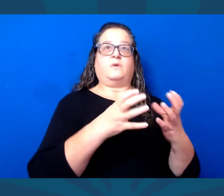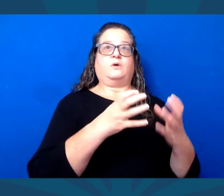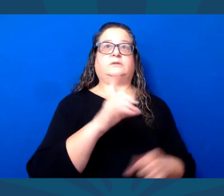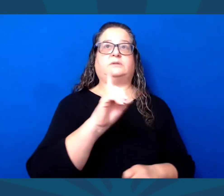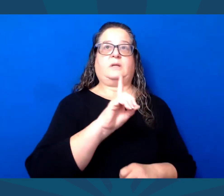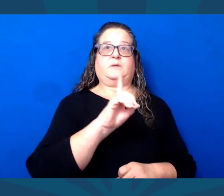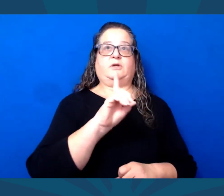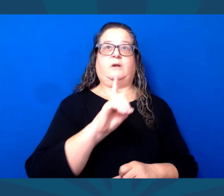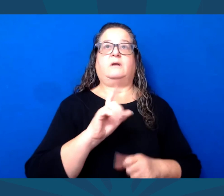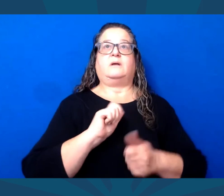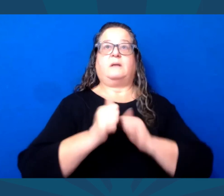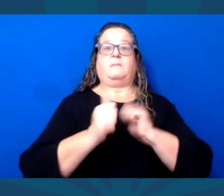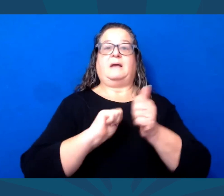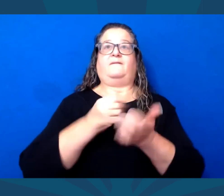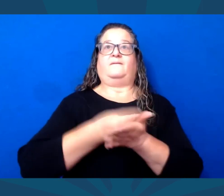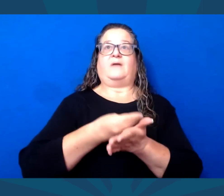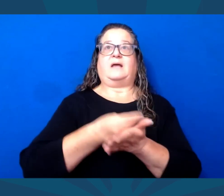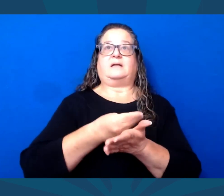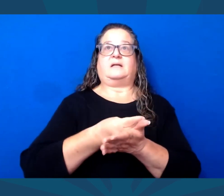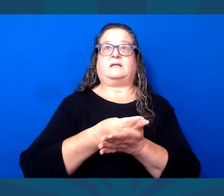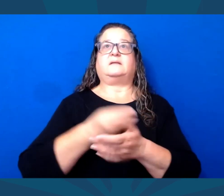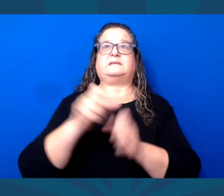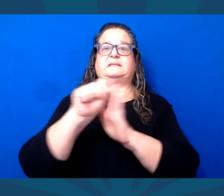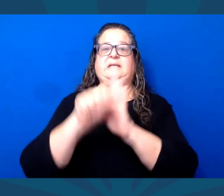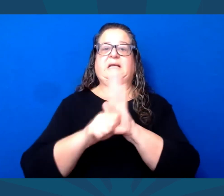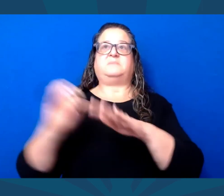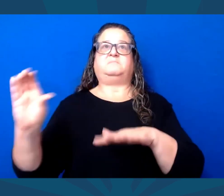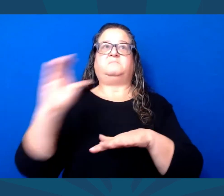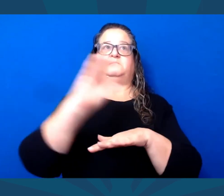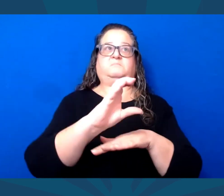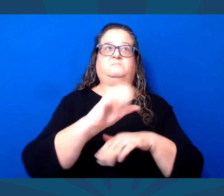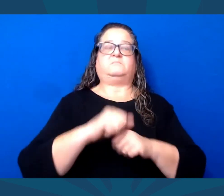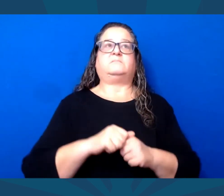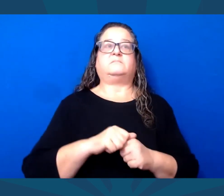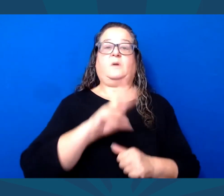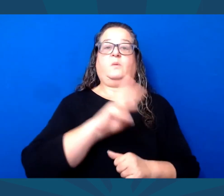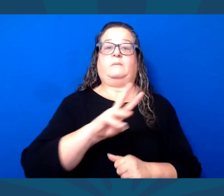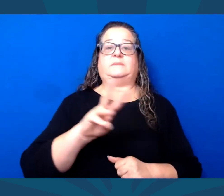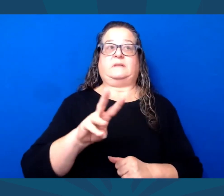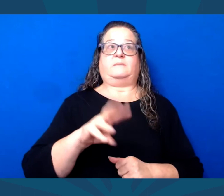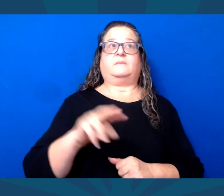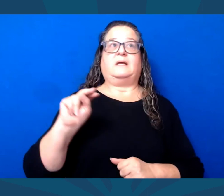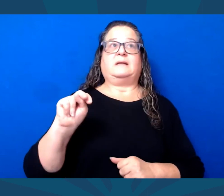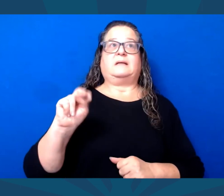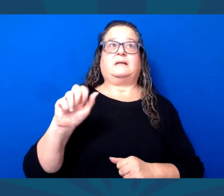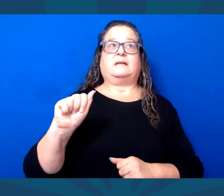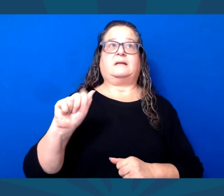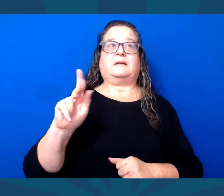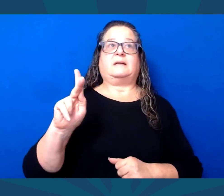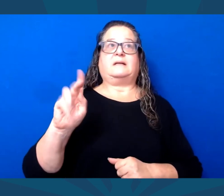Nikita Ross, Party, Democratic. Campaign funding, participating. Website,